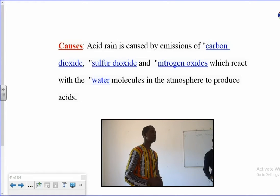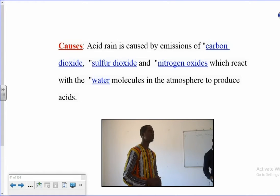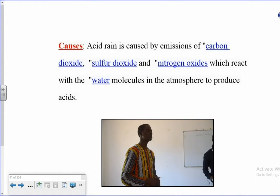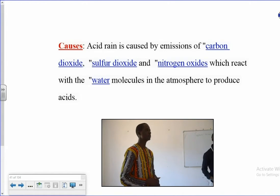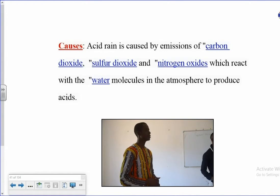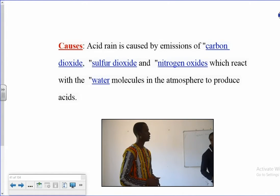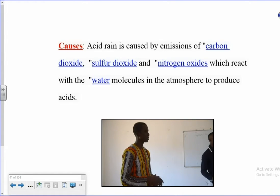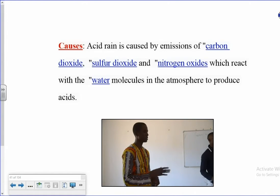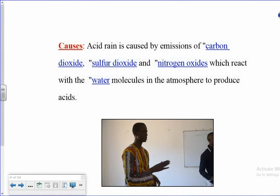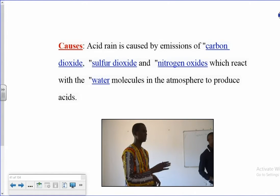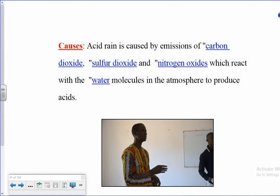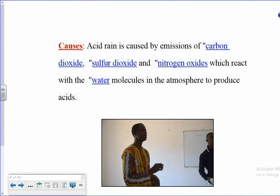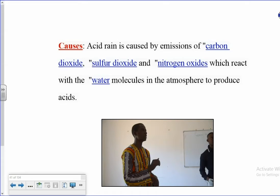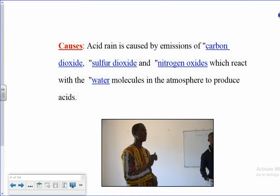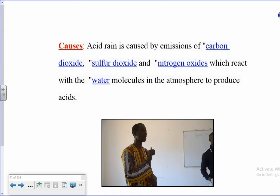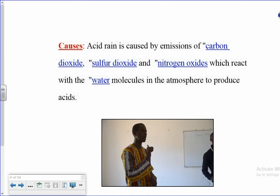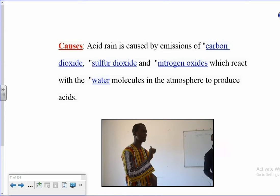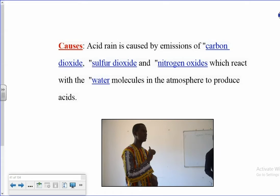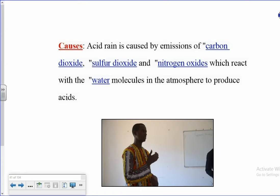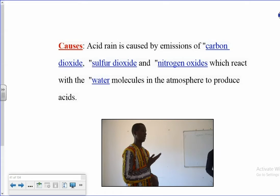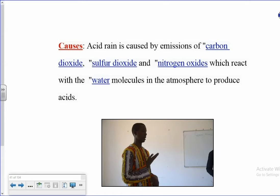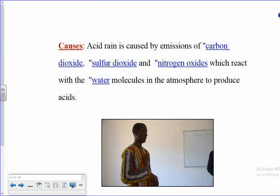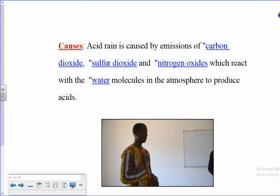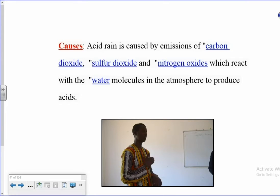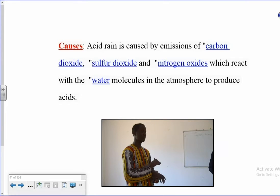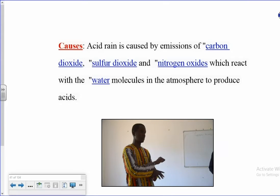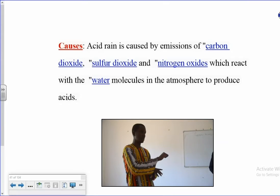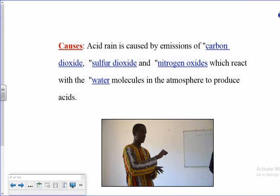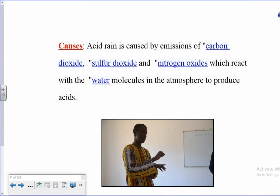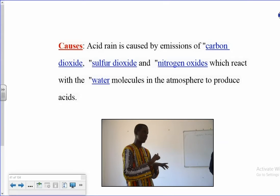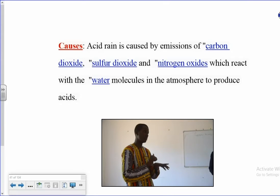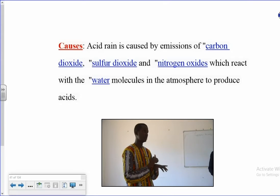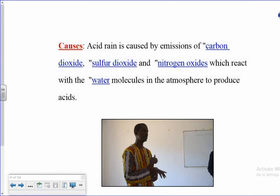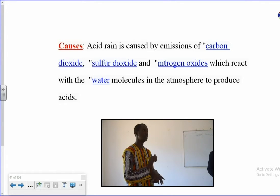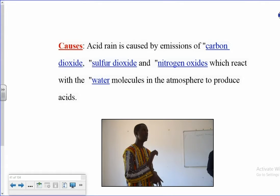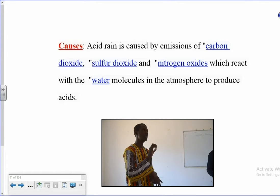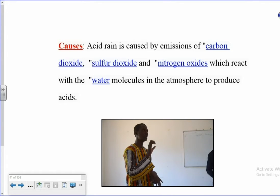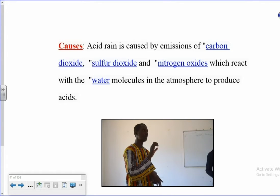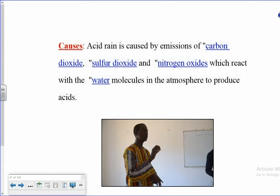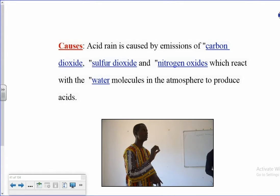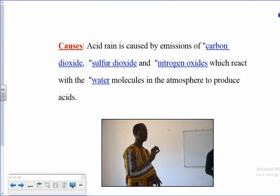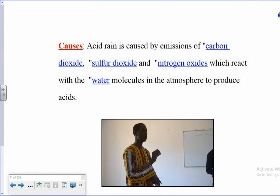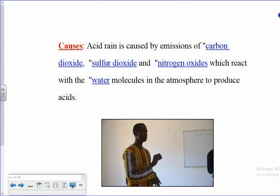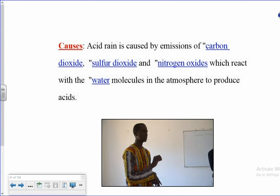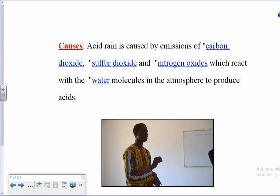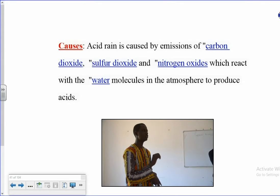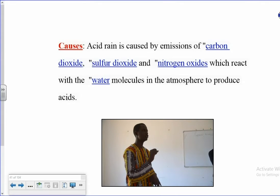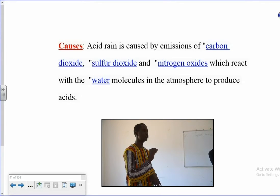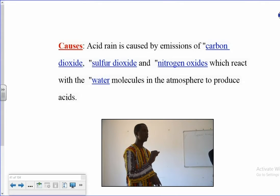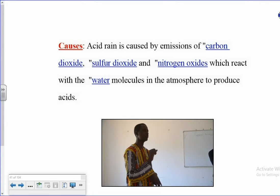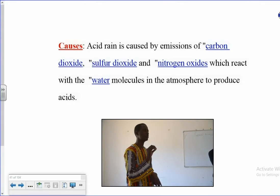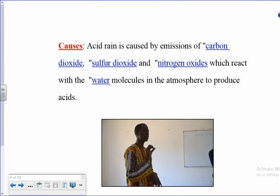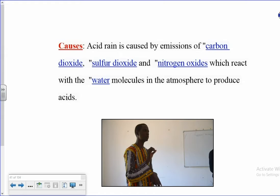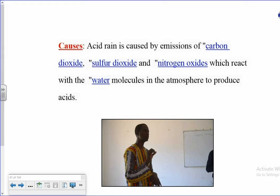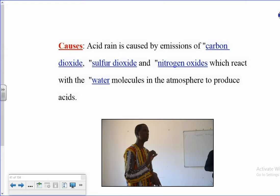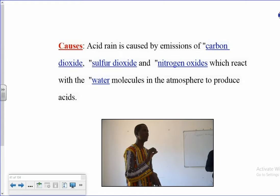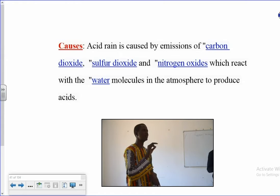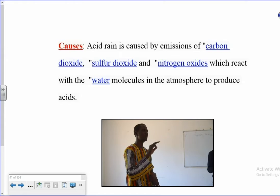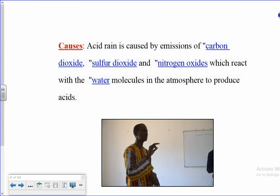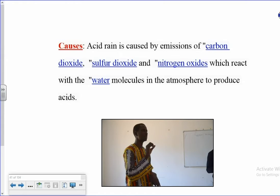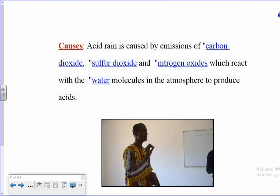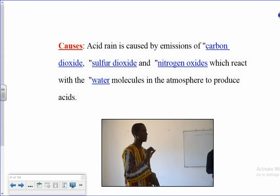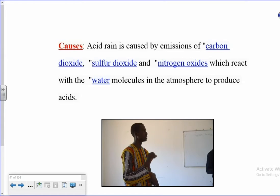dioxide, sulfur dioxide, and nitrogen oxides. These are very bad